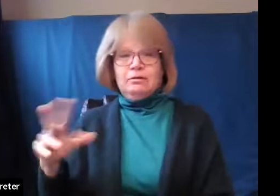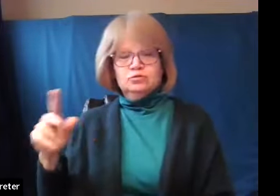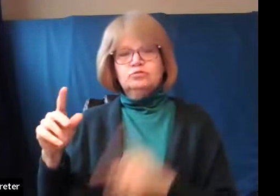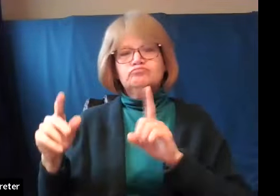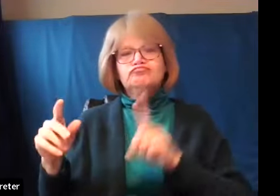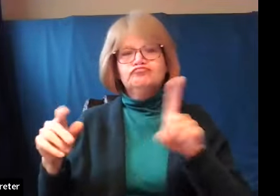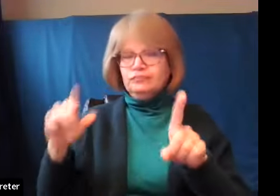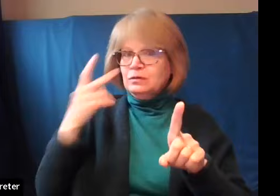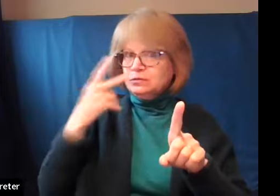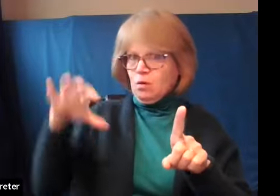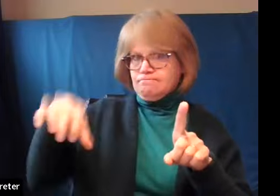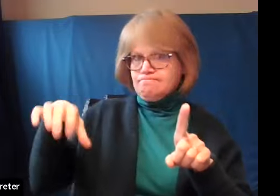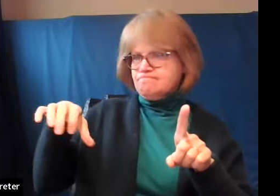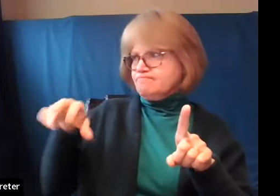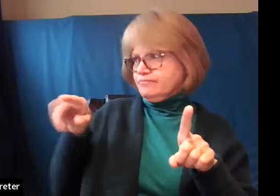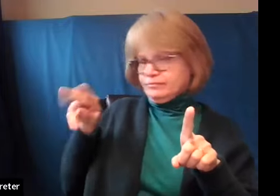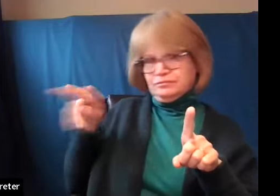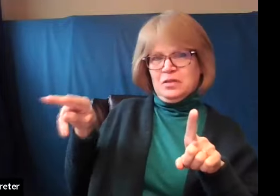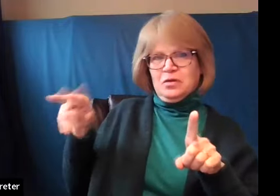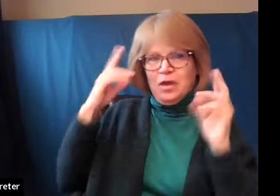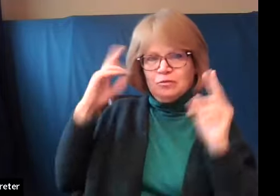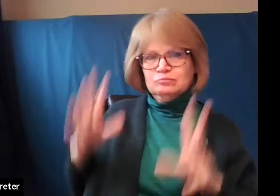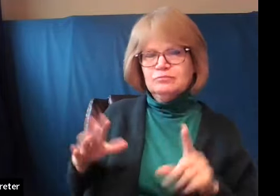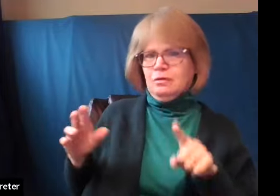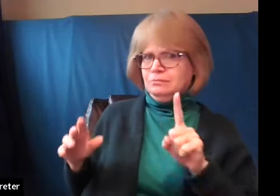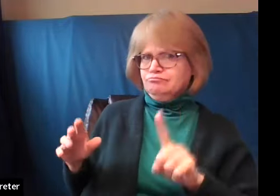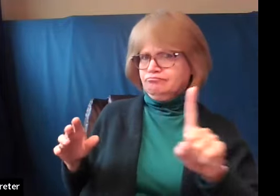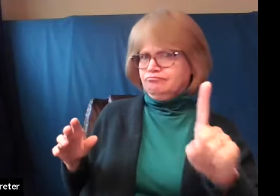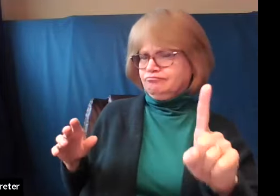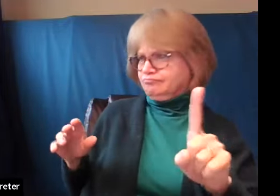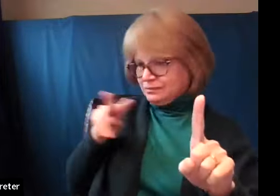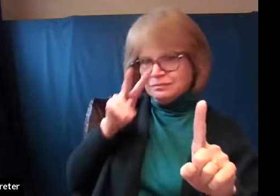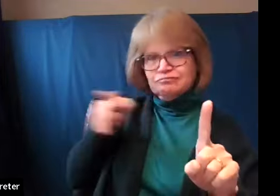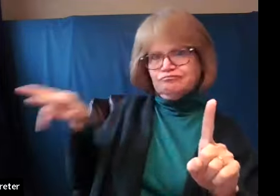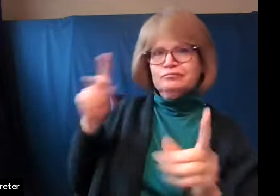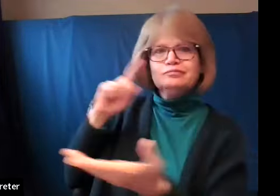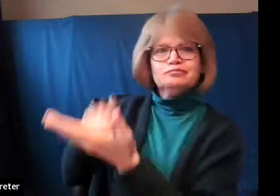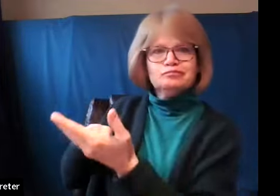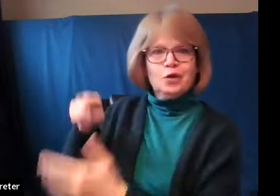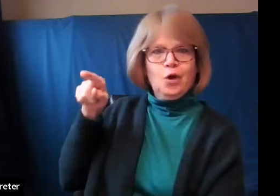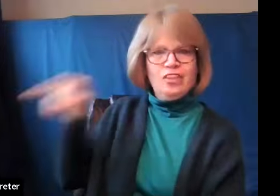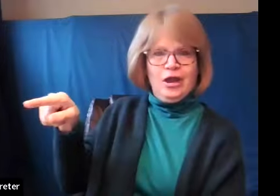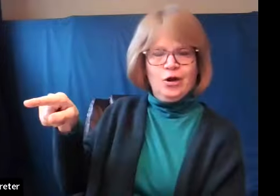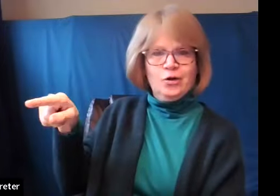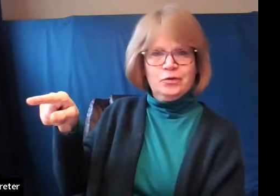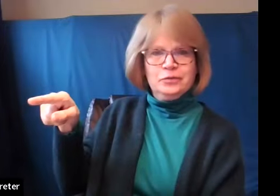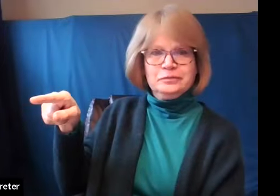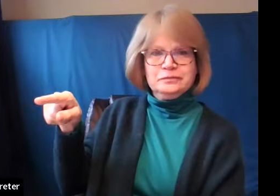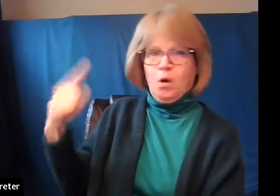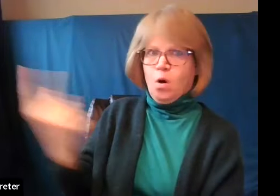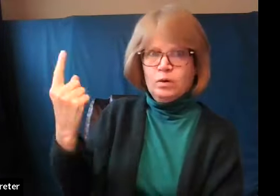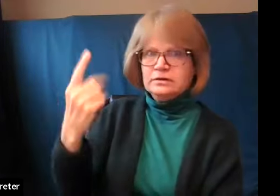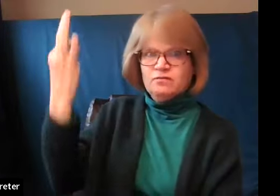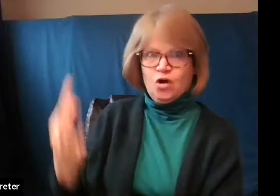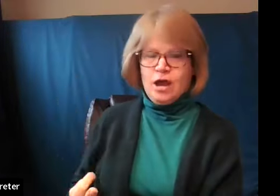in the picture window, passing by on his way to weekly chaplaincy duties at the county hospital. A prominent